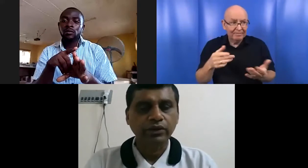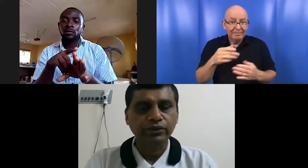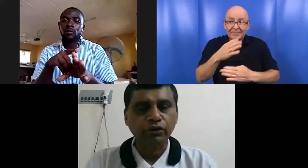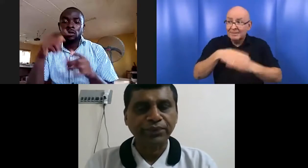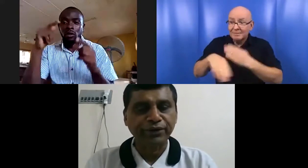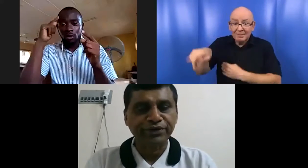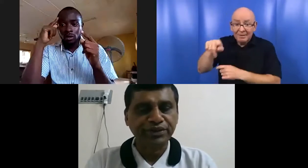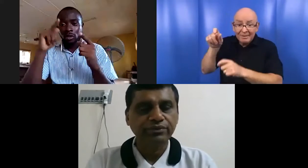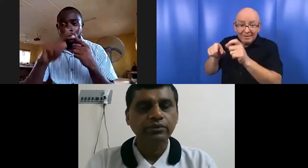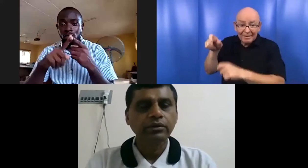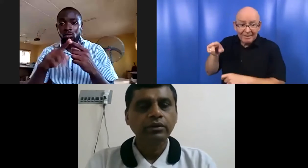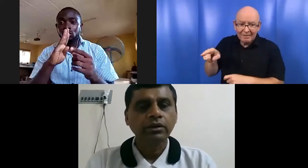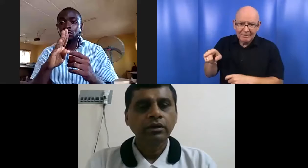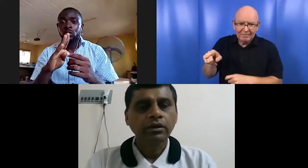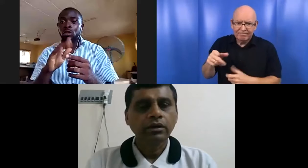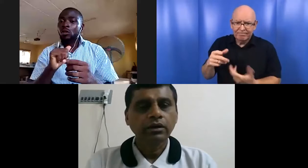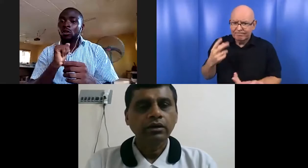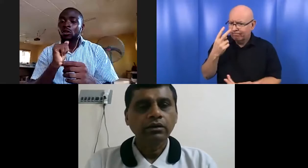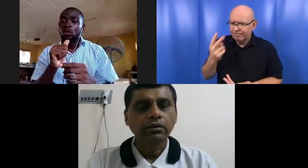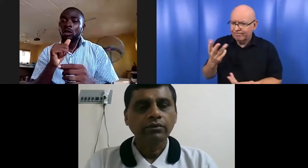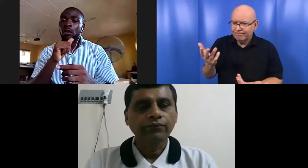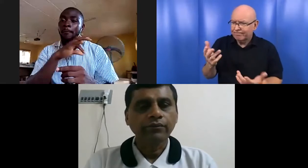of non-priority.